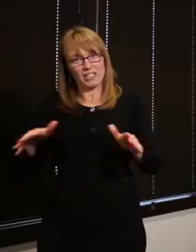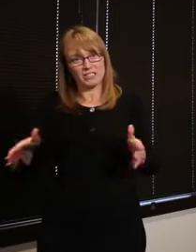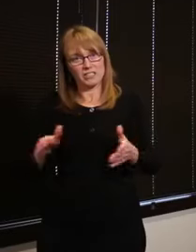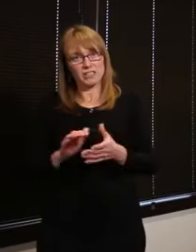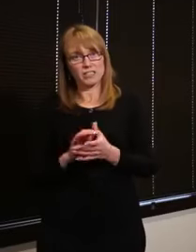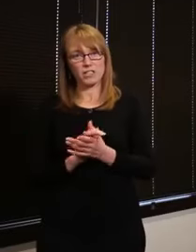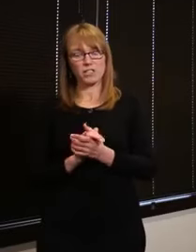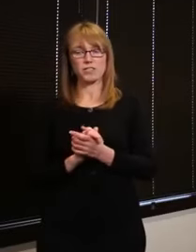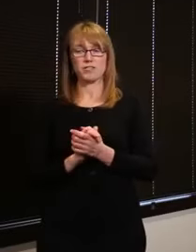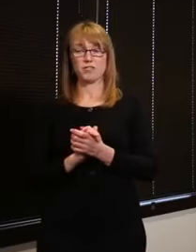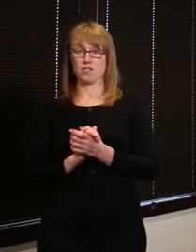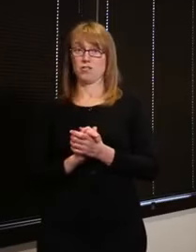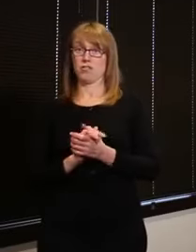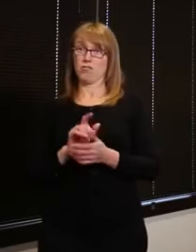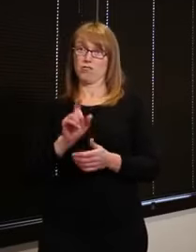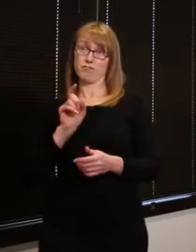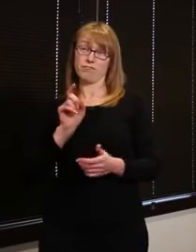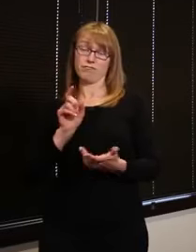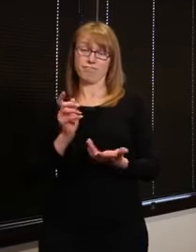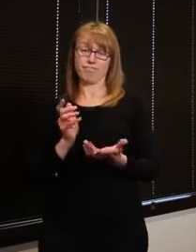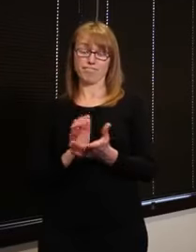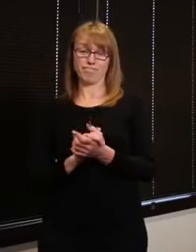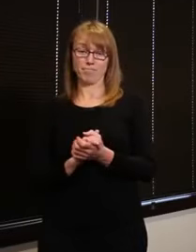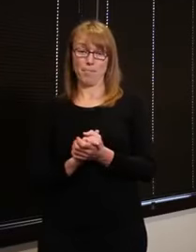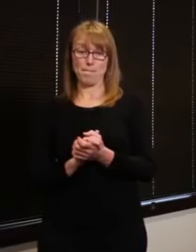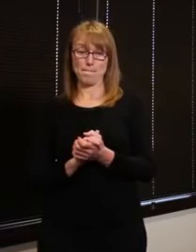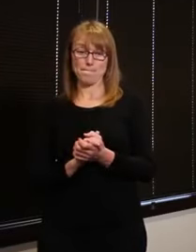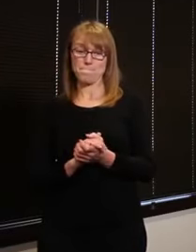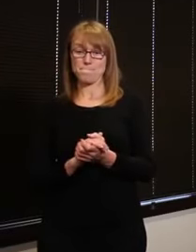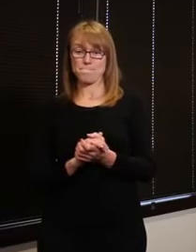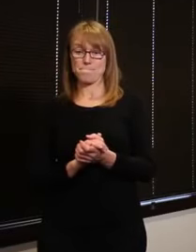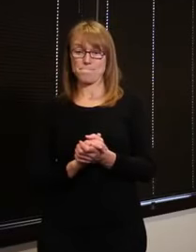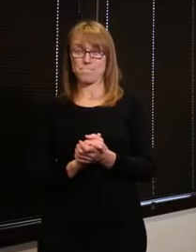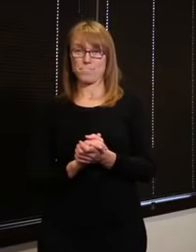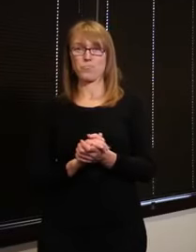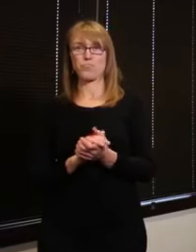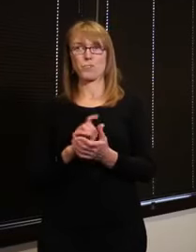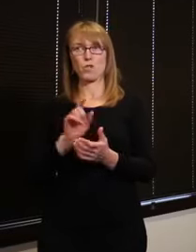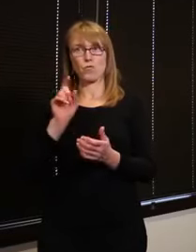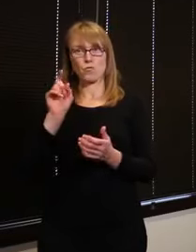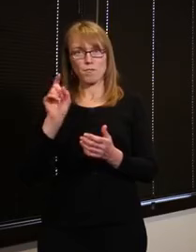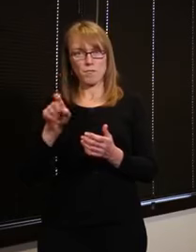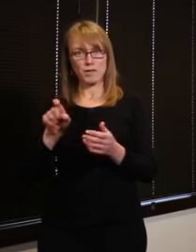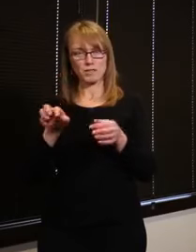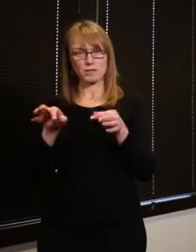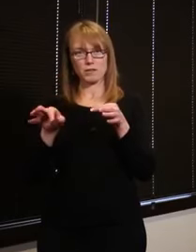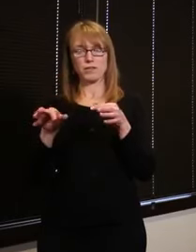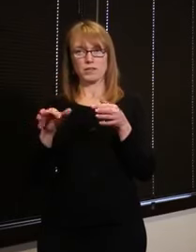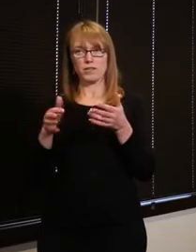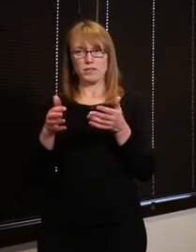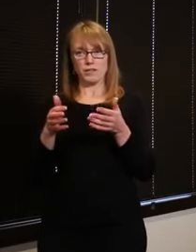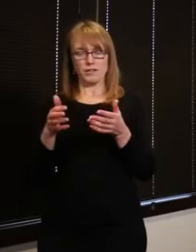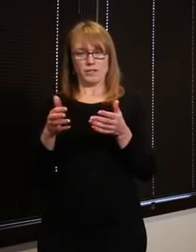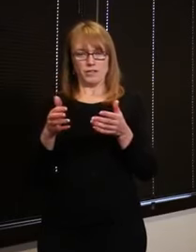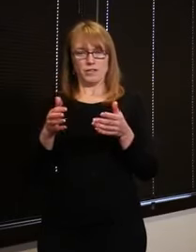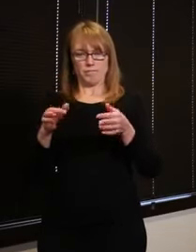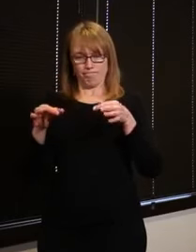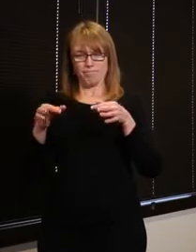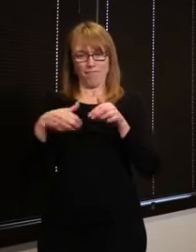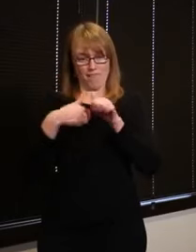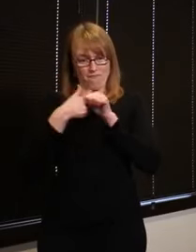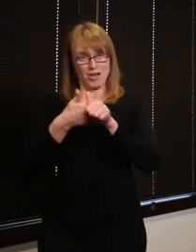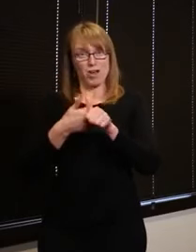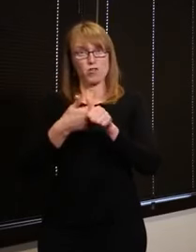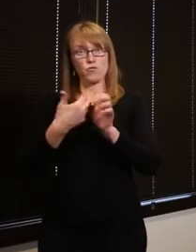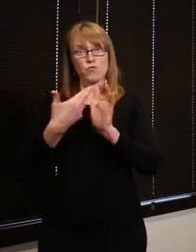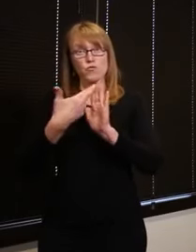prescriptive about how do we relax the social distancing and all of the other precautions that we've put in place.